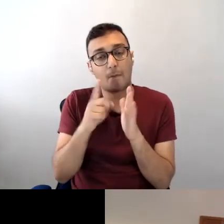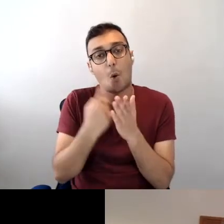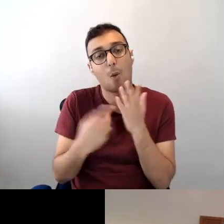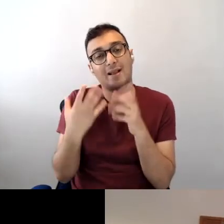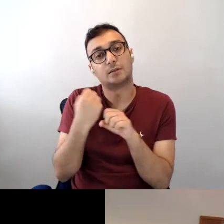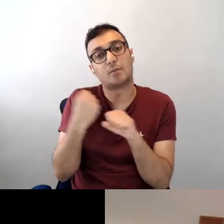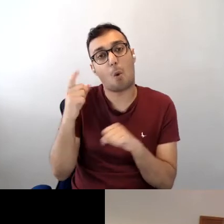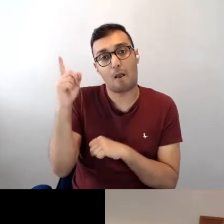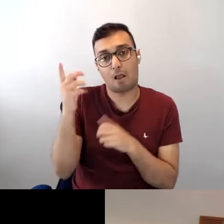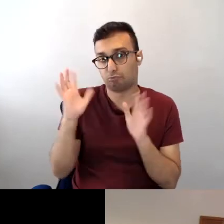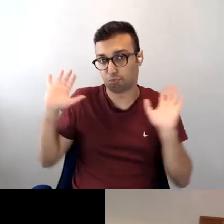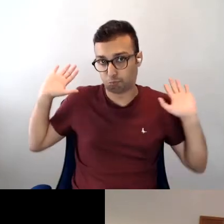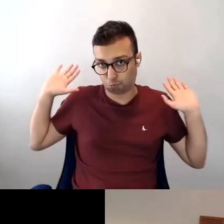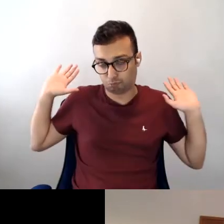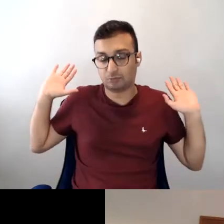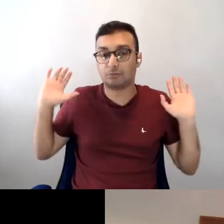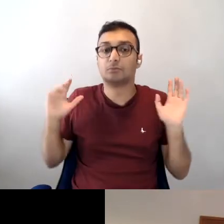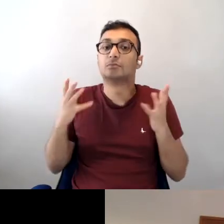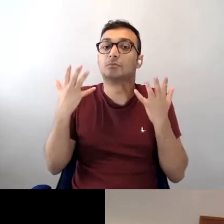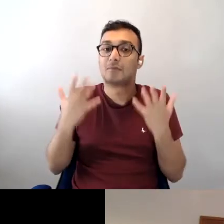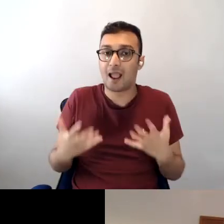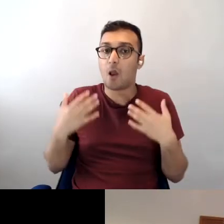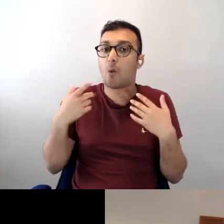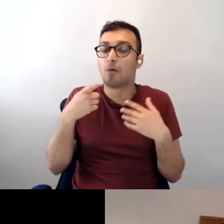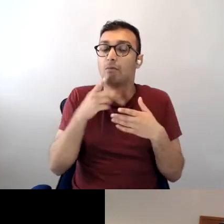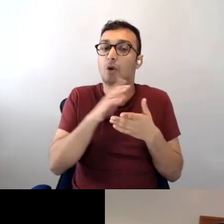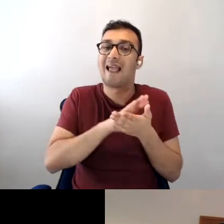Resource Development Directorate in the ministry, now we are